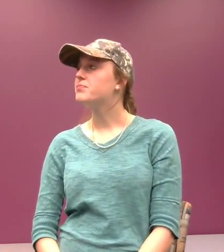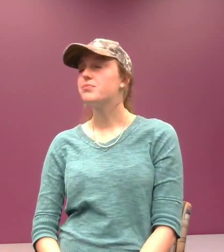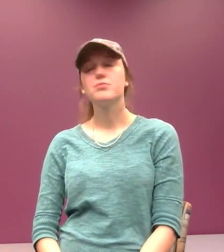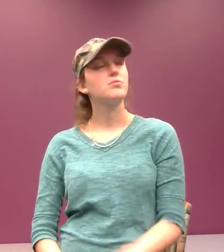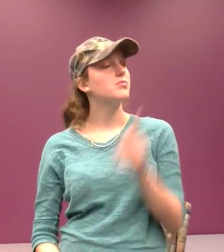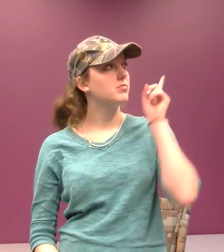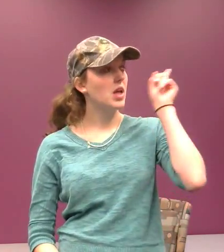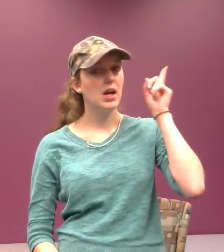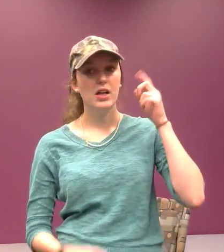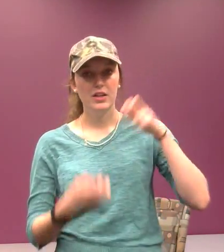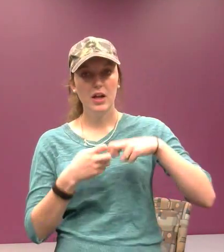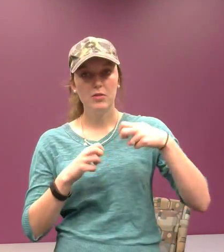So this is our first one.